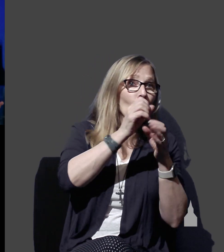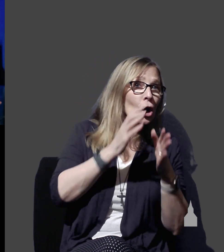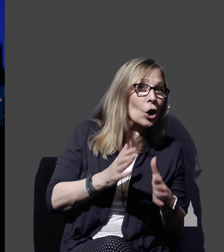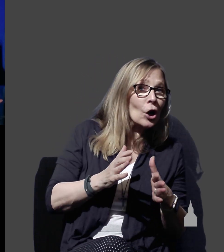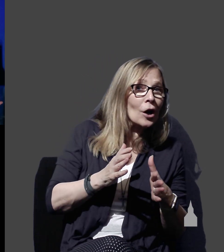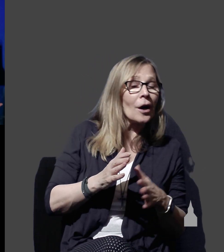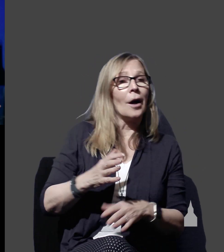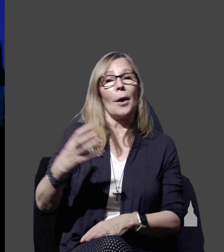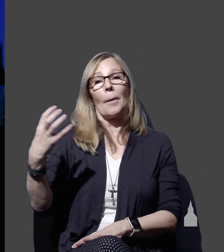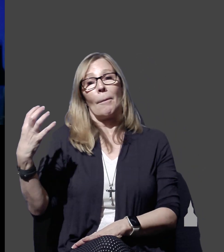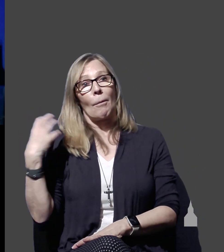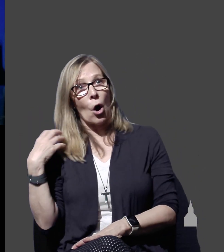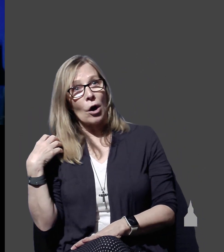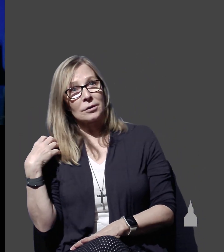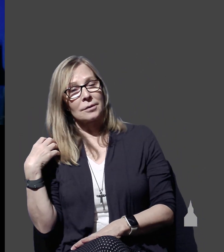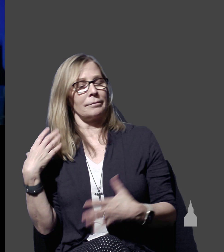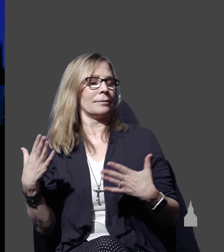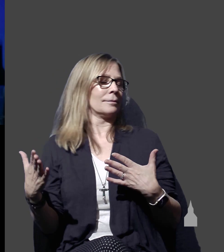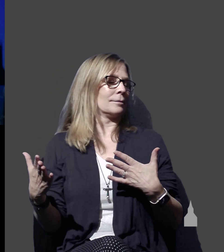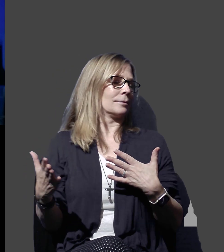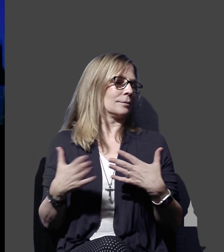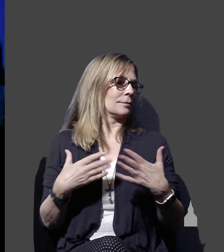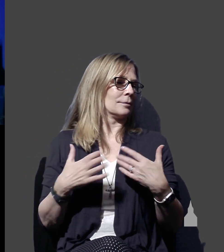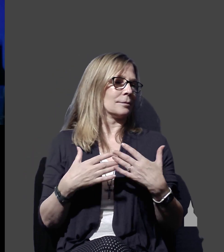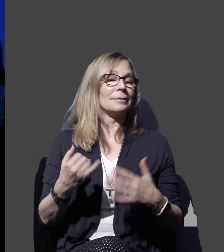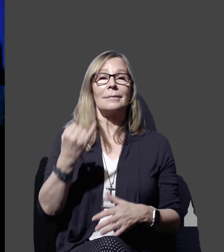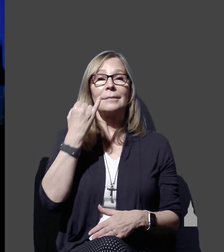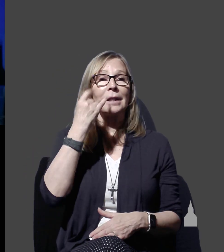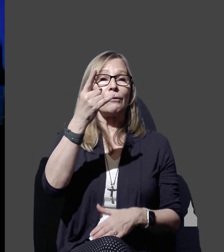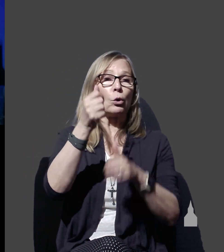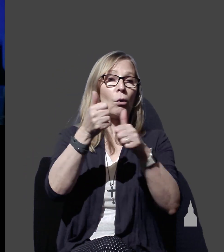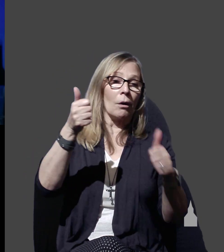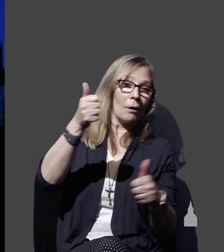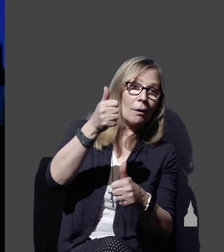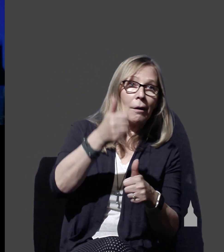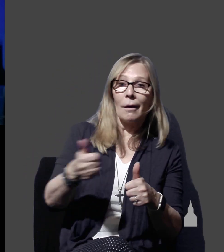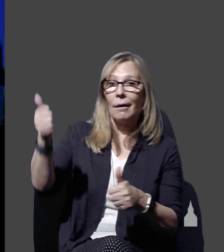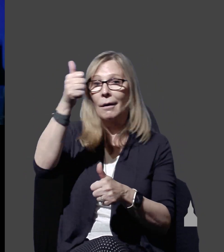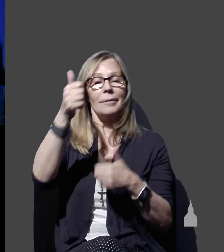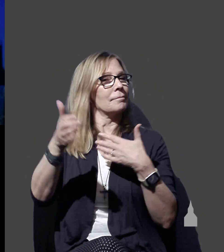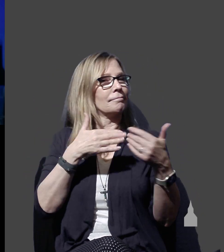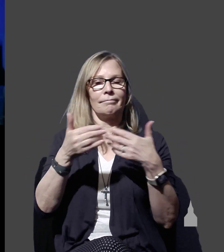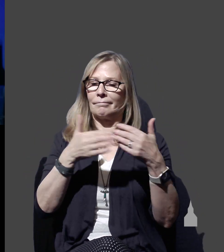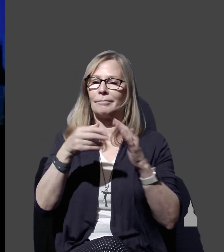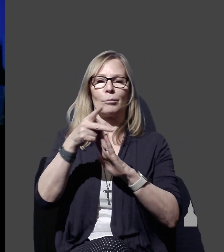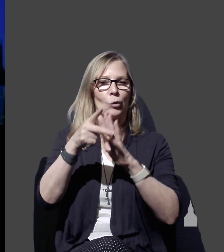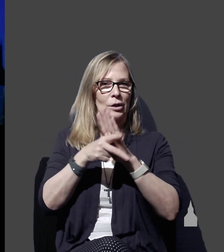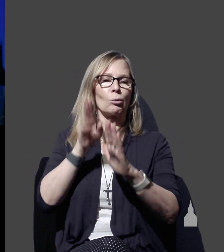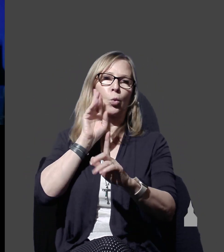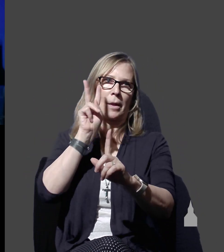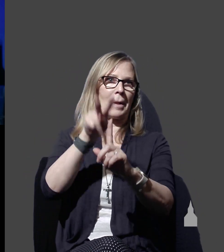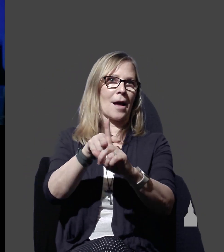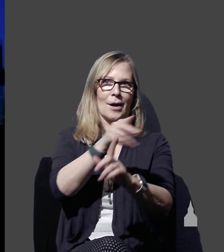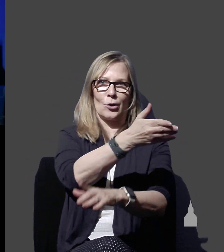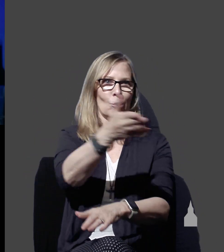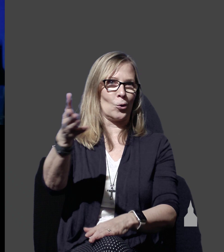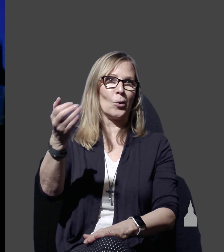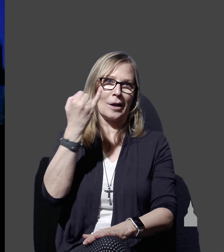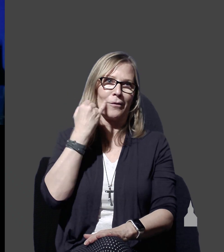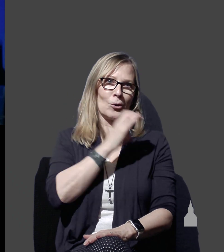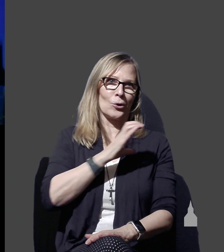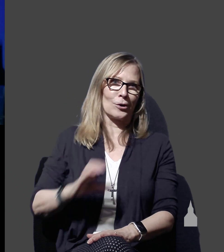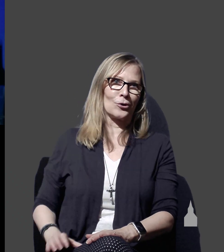the employee or the employer, whether you're the subordinate or the boss, the principles apply to you if you know the Lord Jesus Christ.